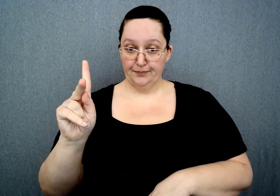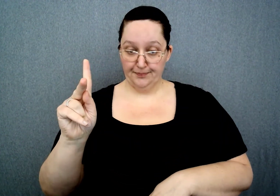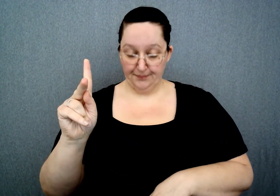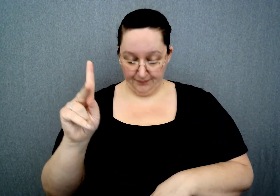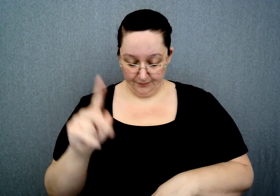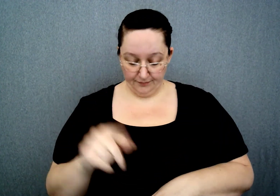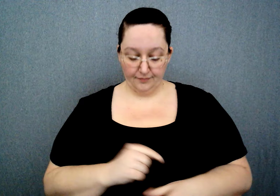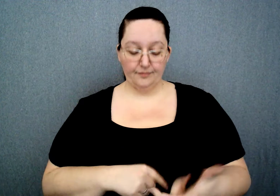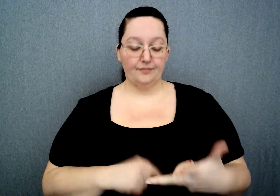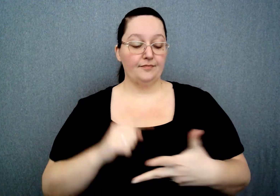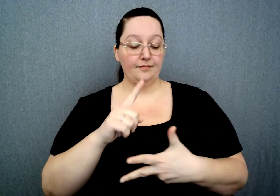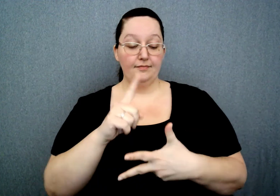fork.